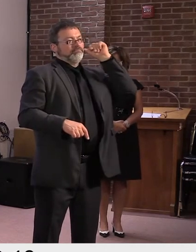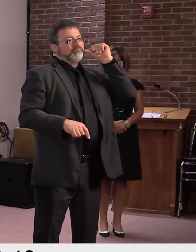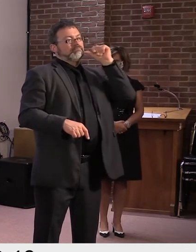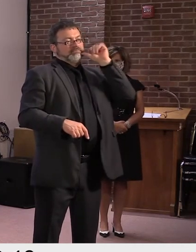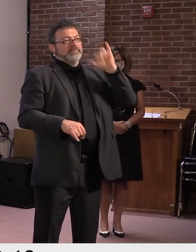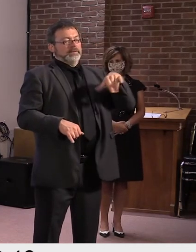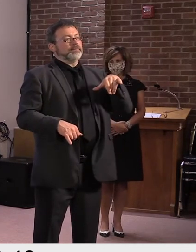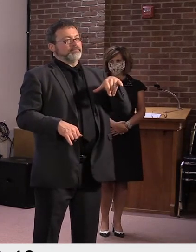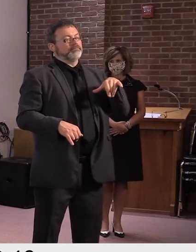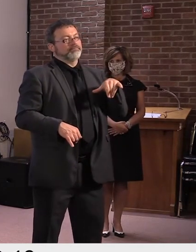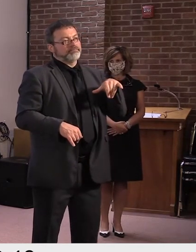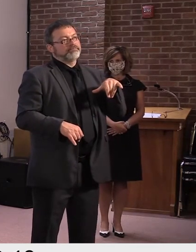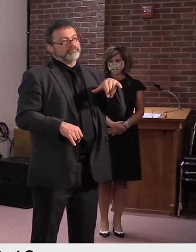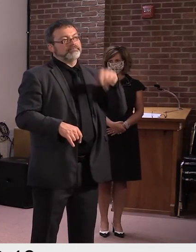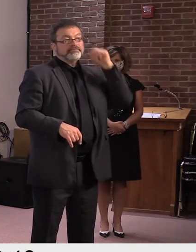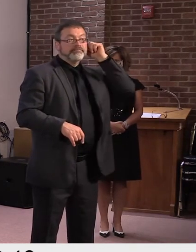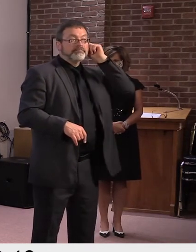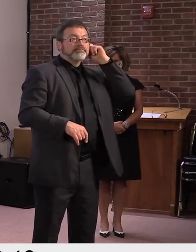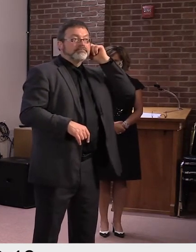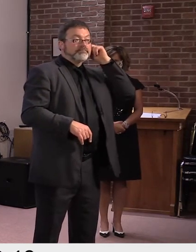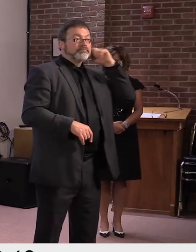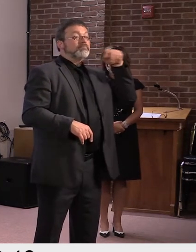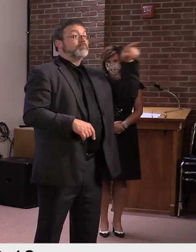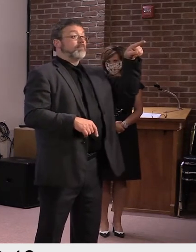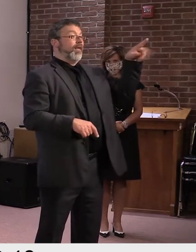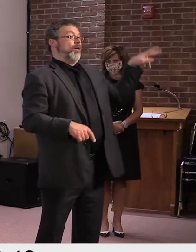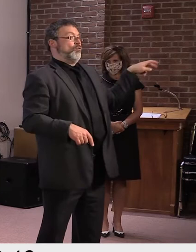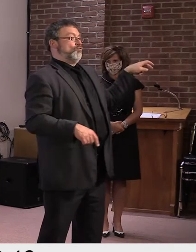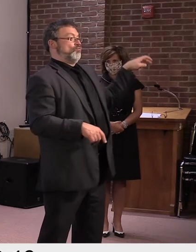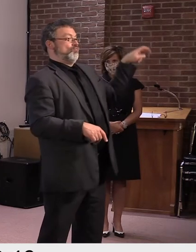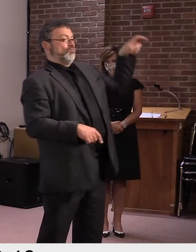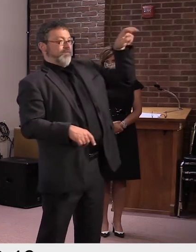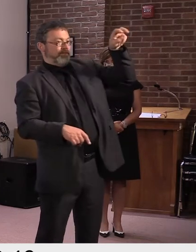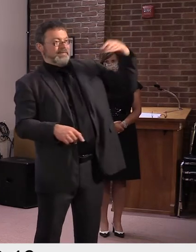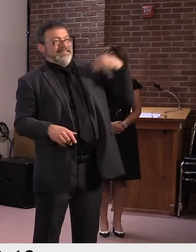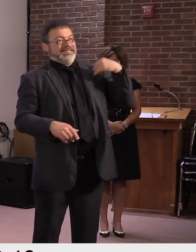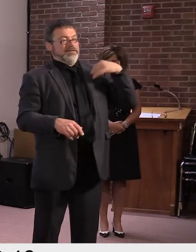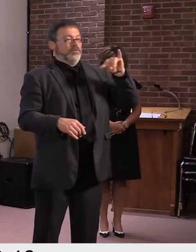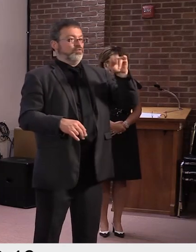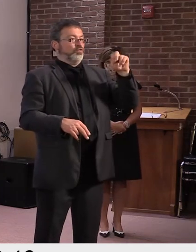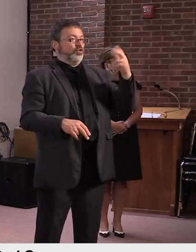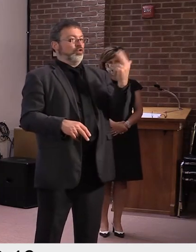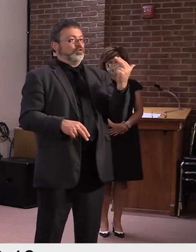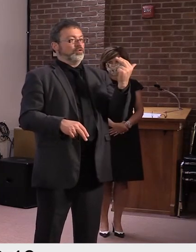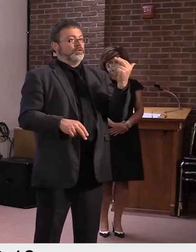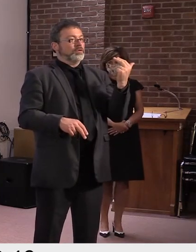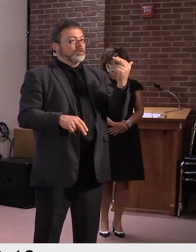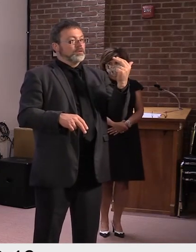tested on the 19th. It was returned on the 20th. On June 22nd,